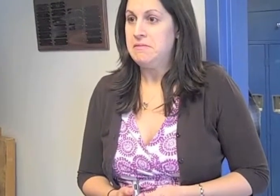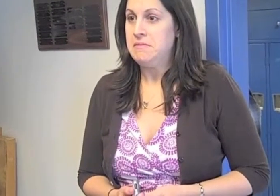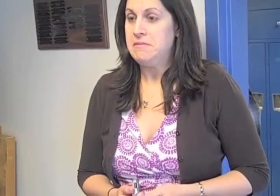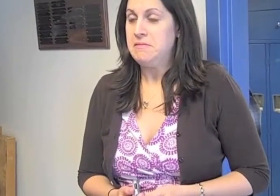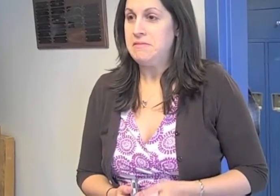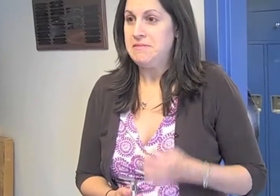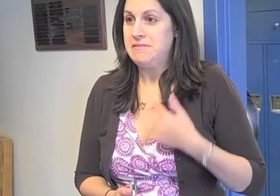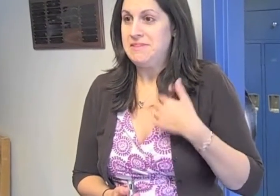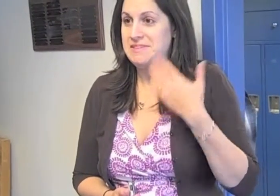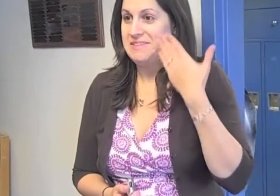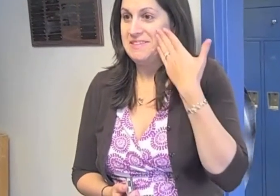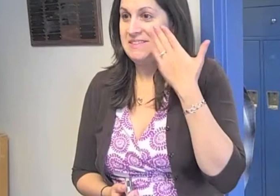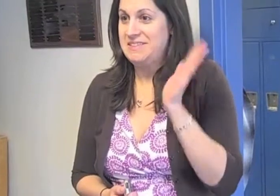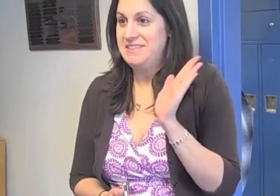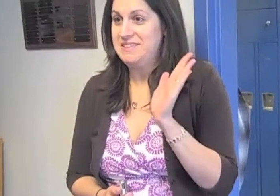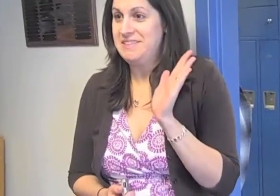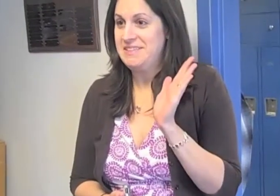I don't know.